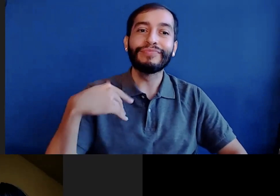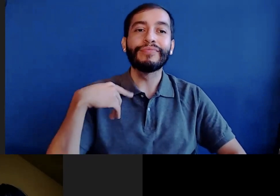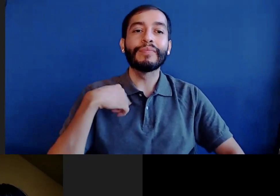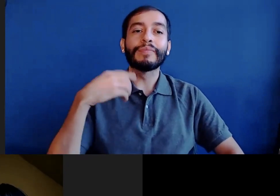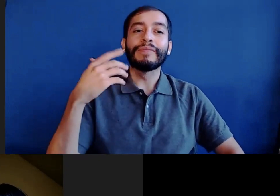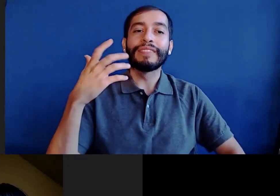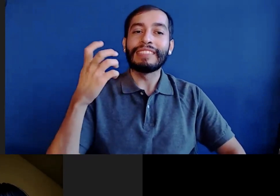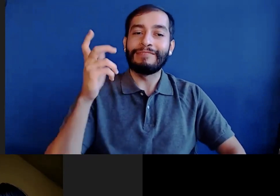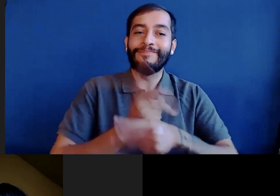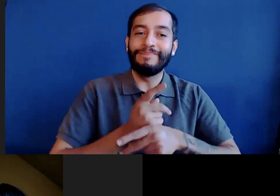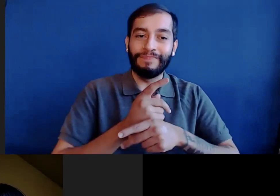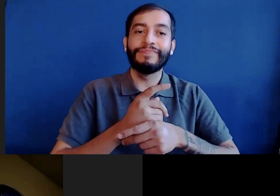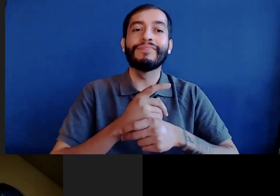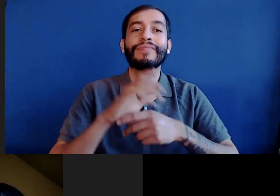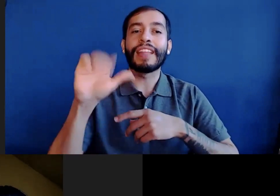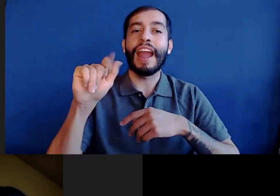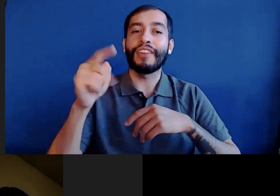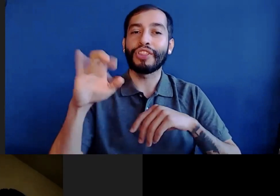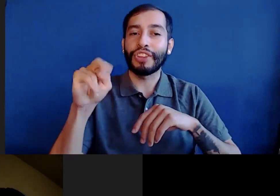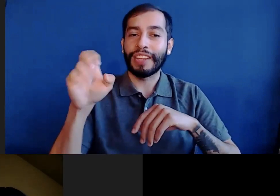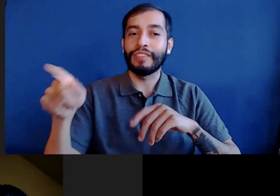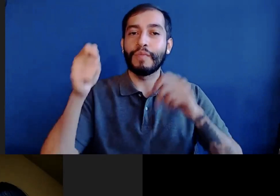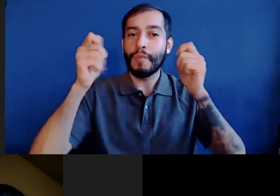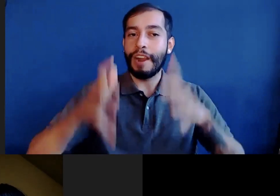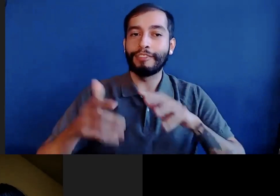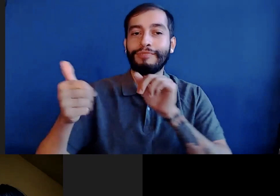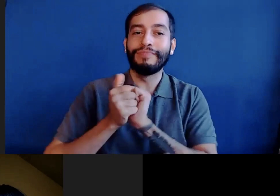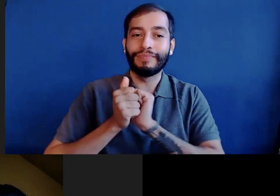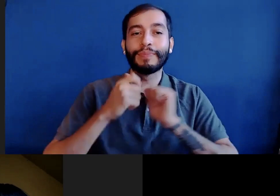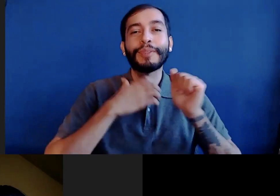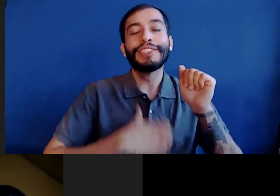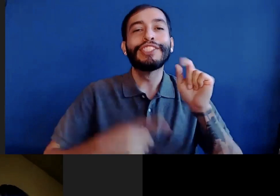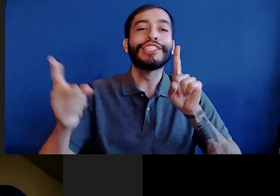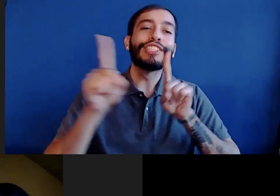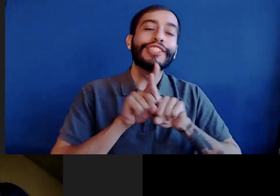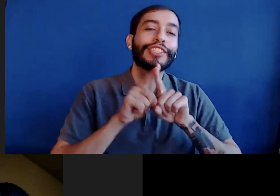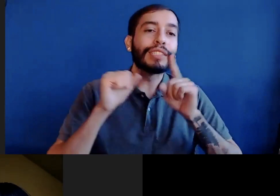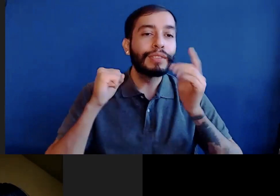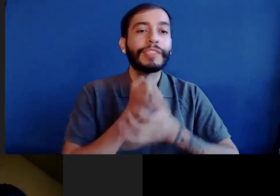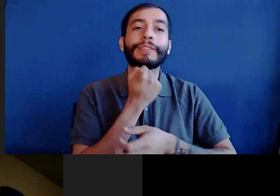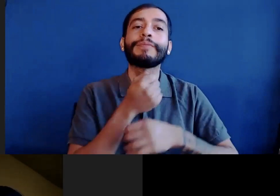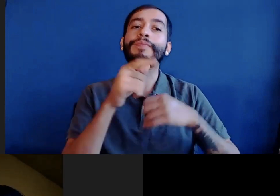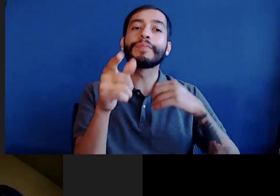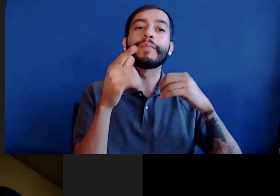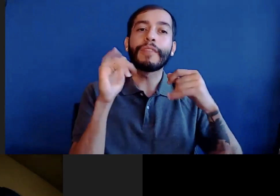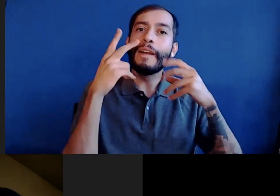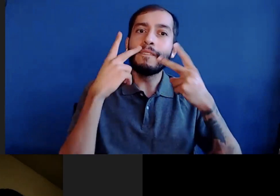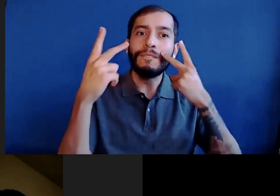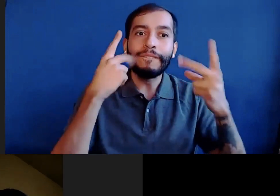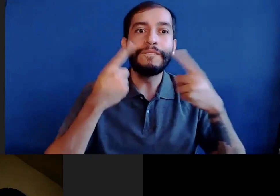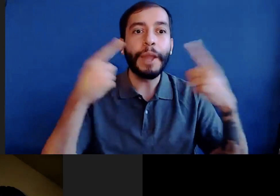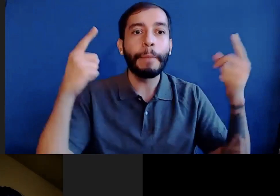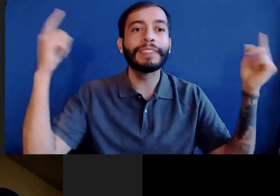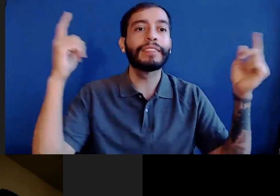really interesting to see not only like very famous popular cities in Vietnam, but also like lesser known cities that I would not have stopped